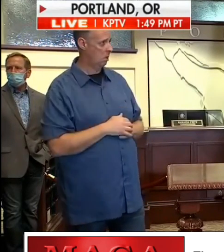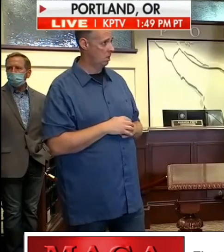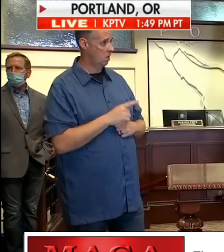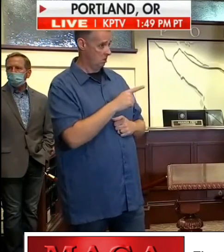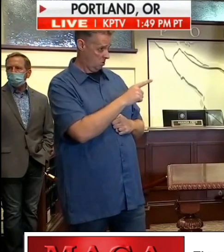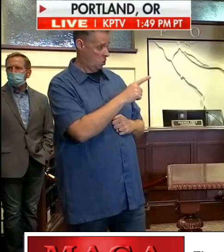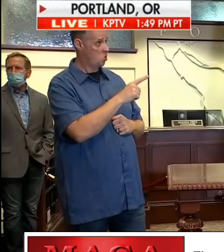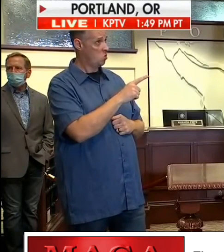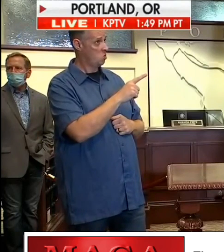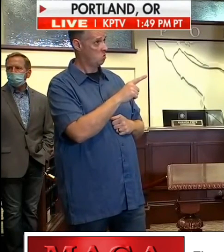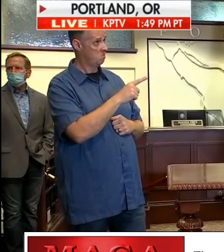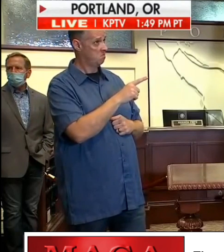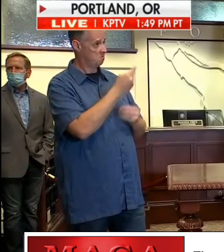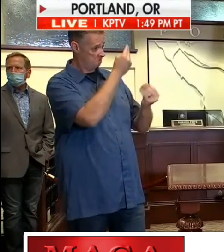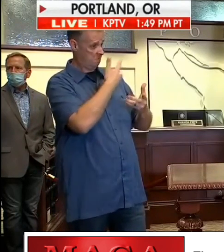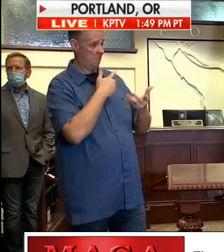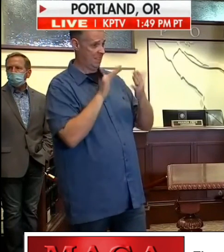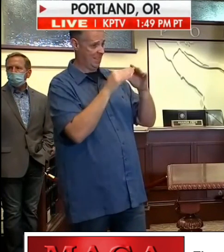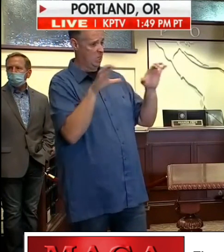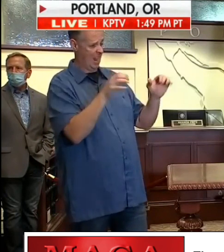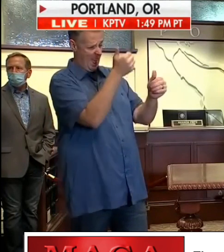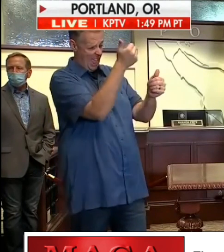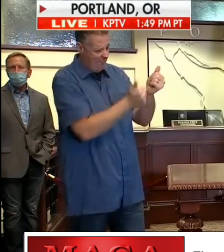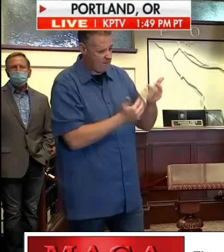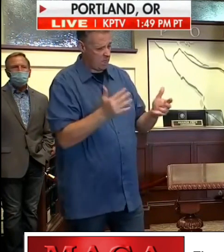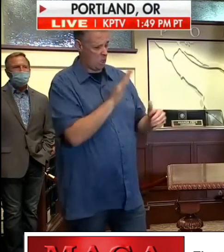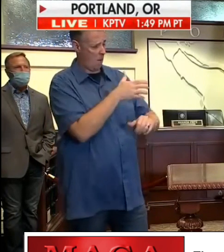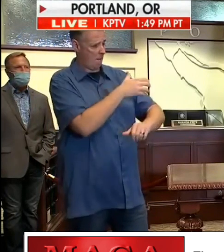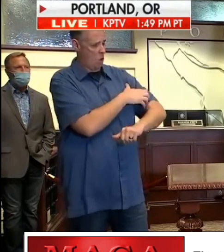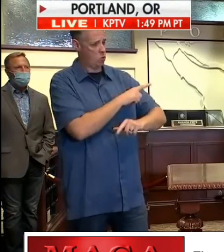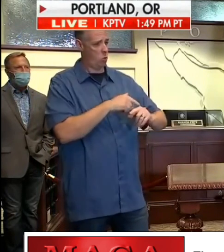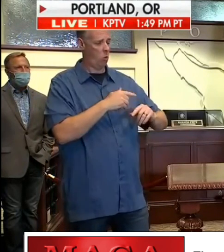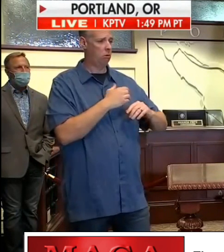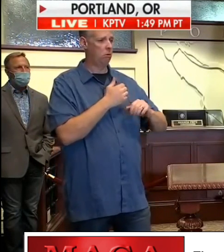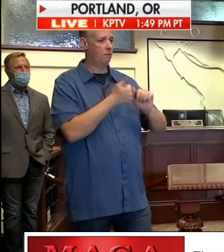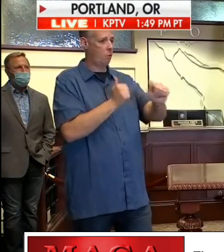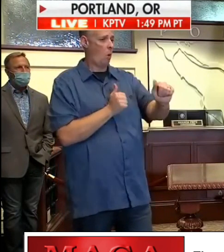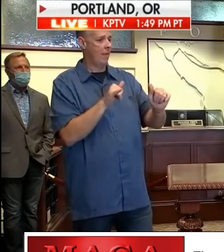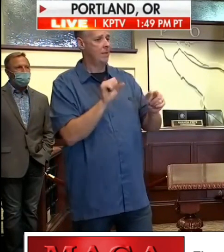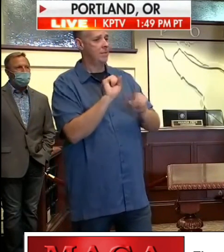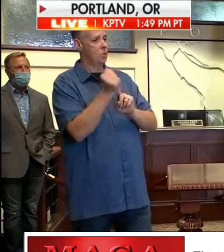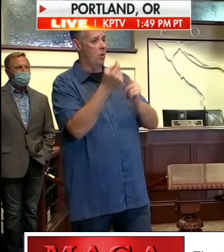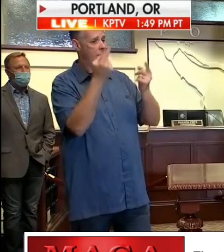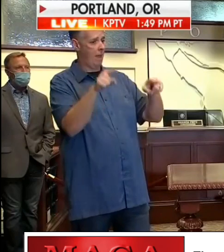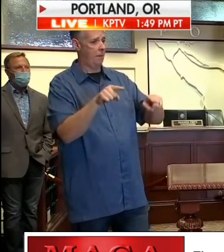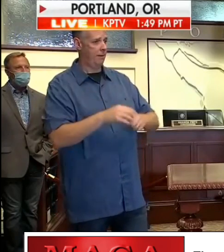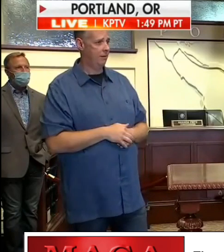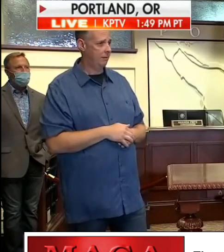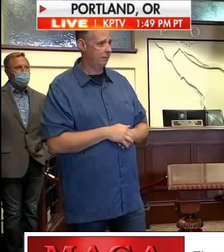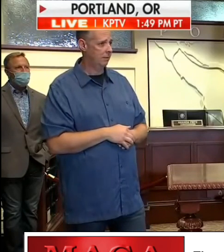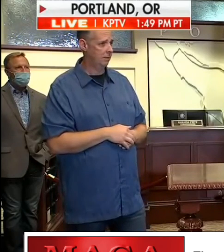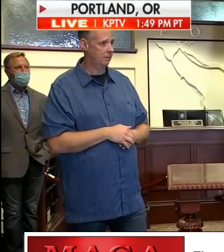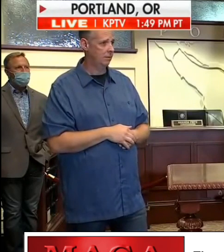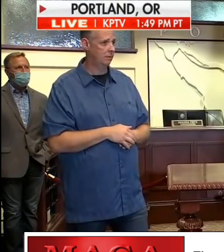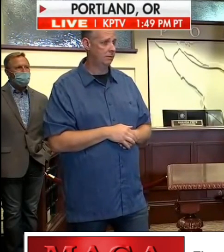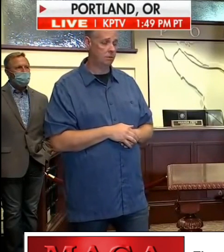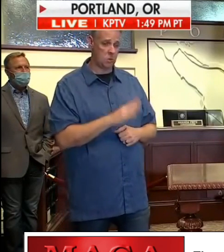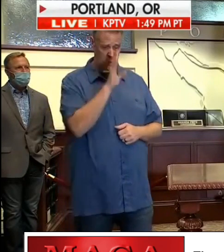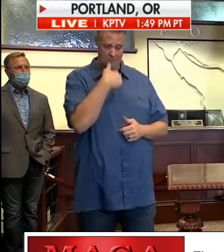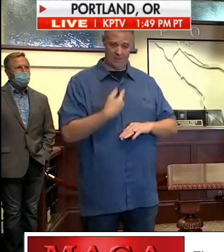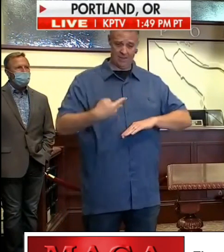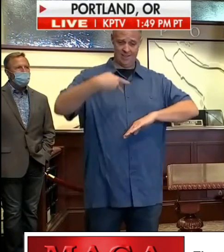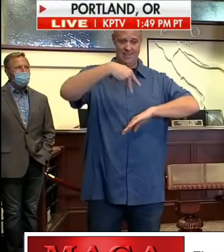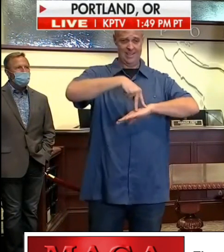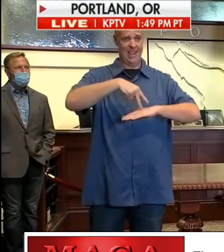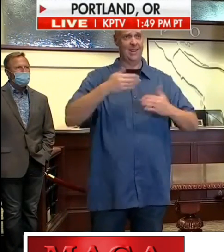city did everything in its power to avoid this outcome? It's hard for me to stand here today with